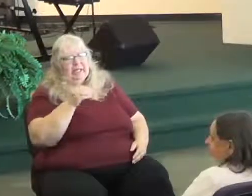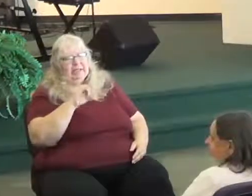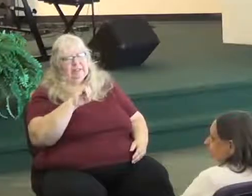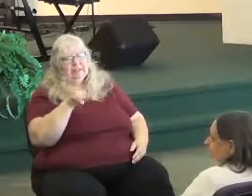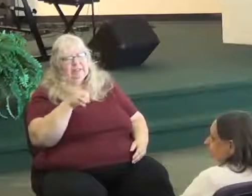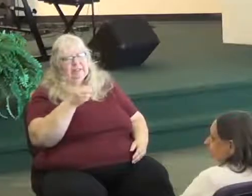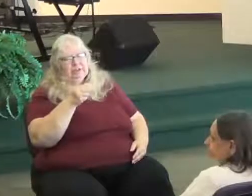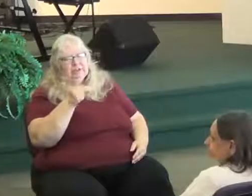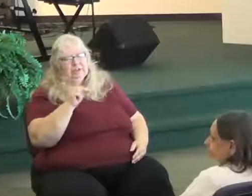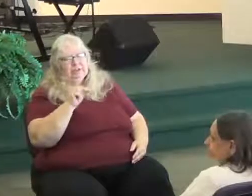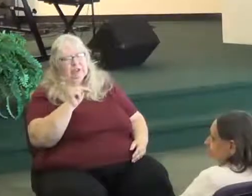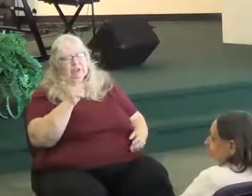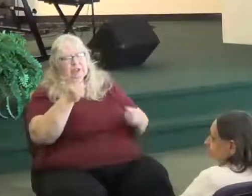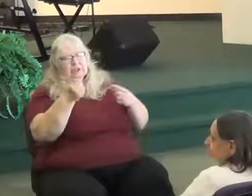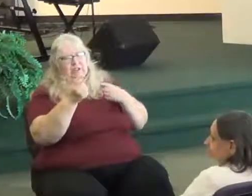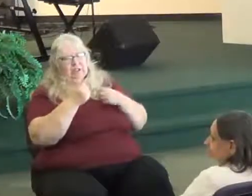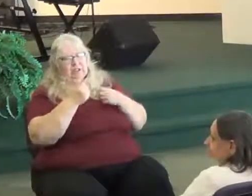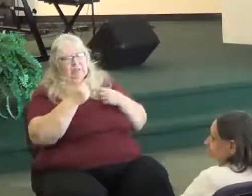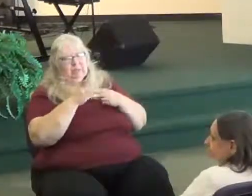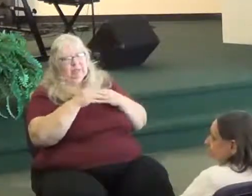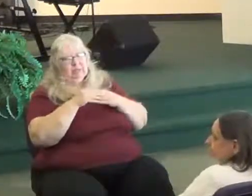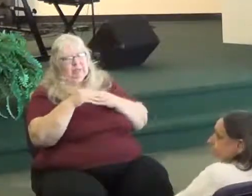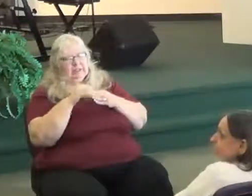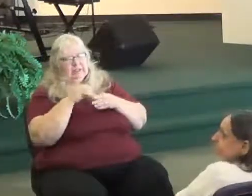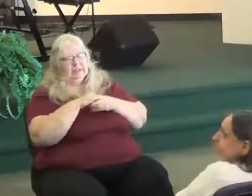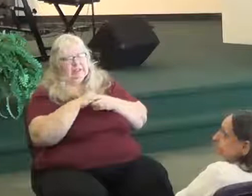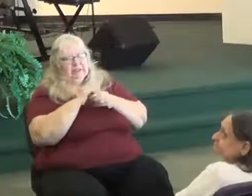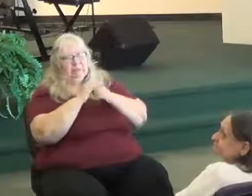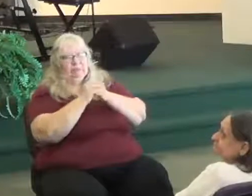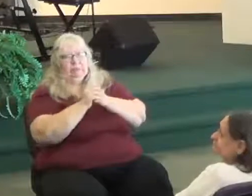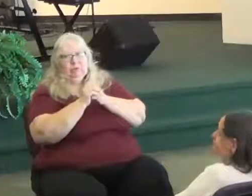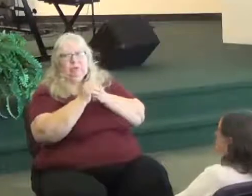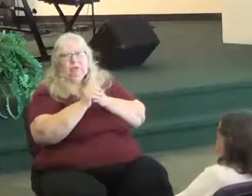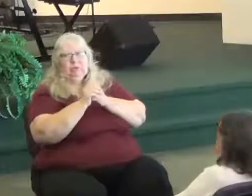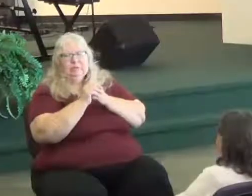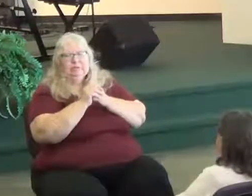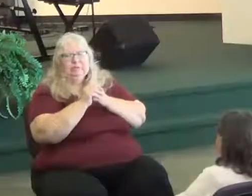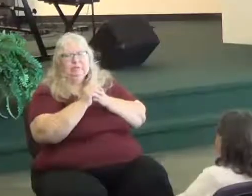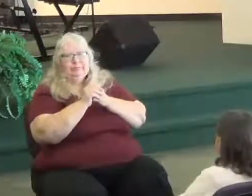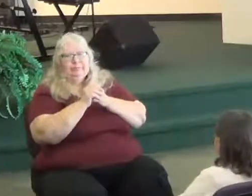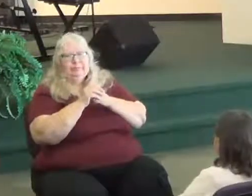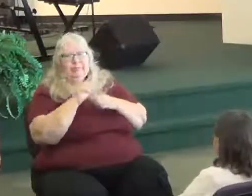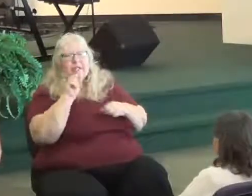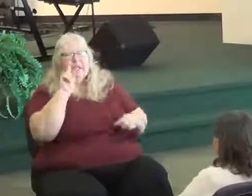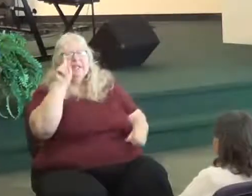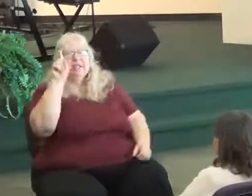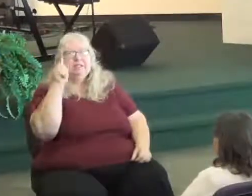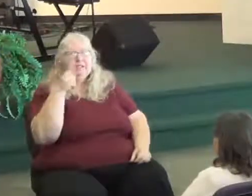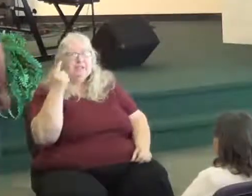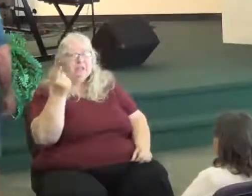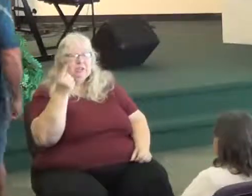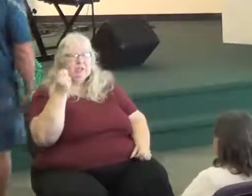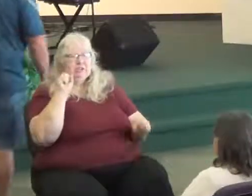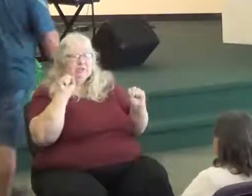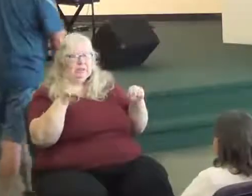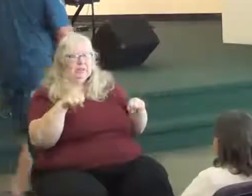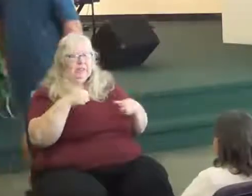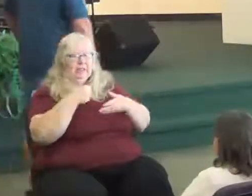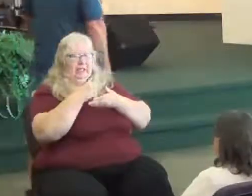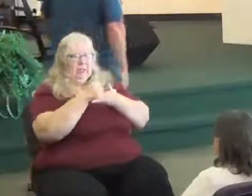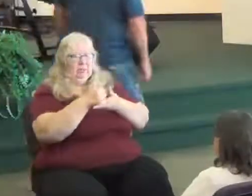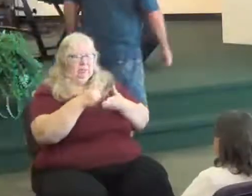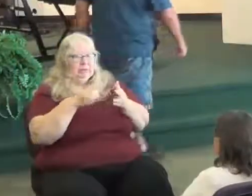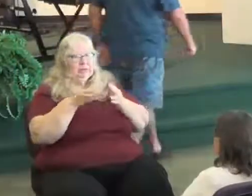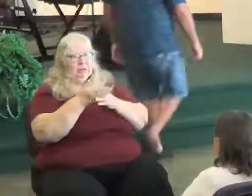I just want to lay our troubles and our worries down at Jesus' feet this morning. He's the only one that can help us through